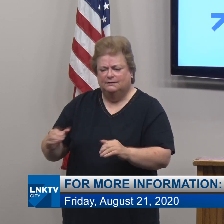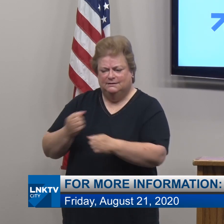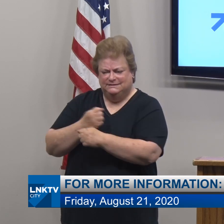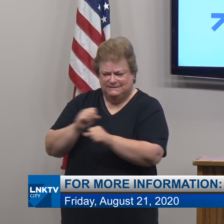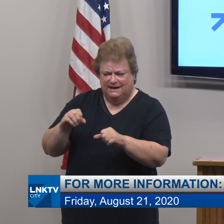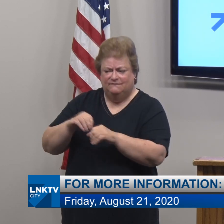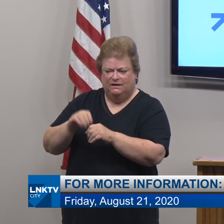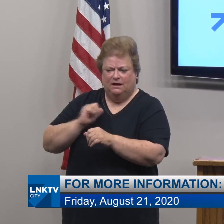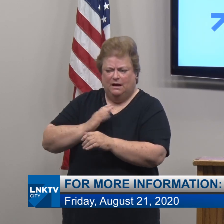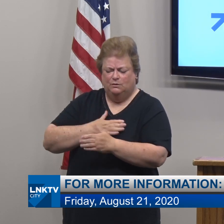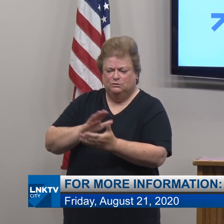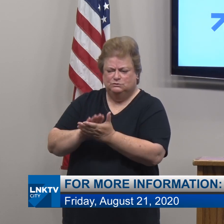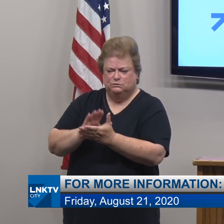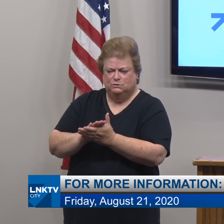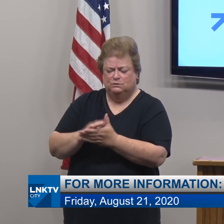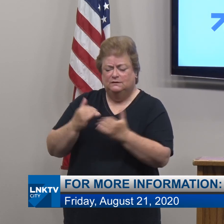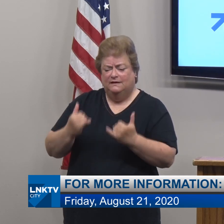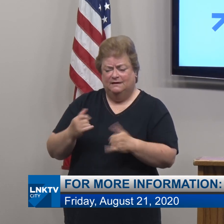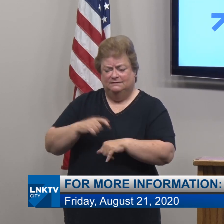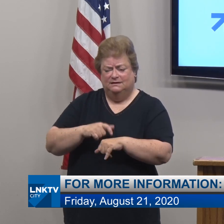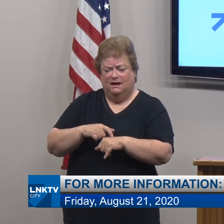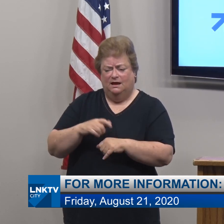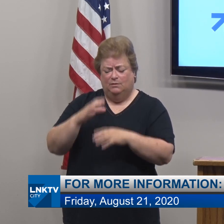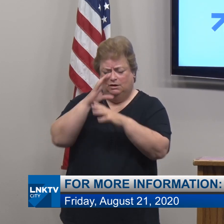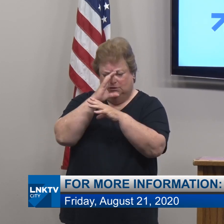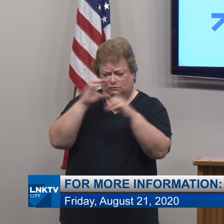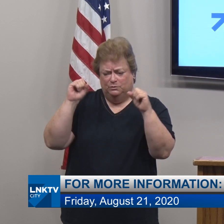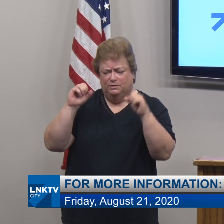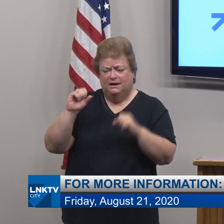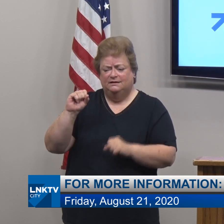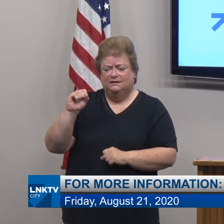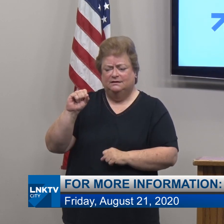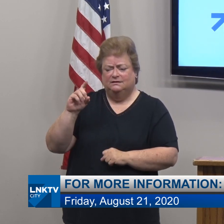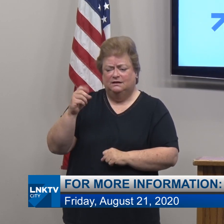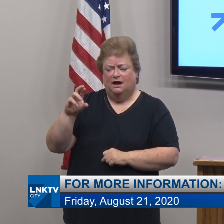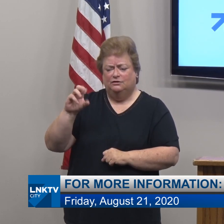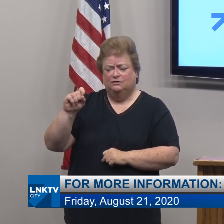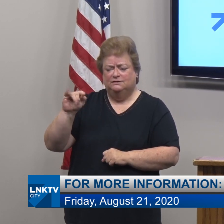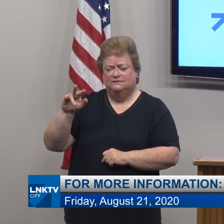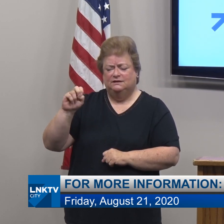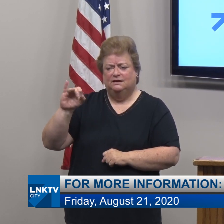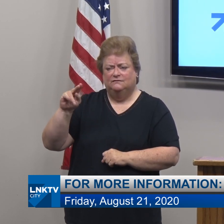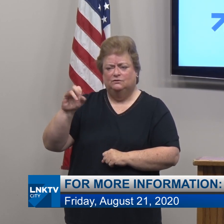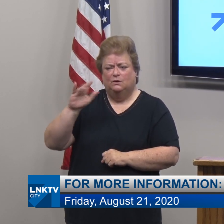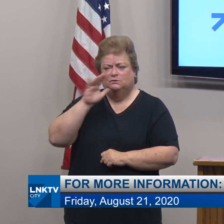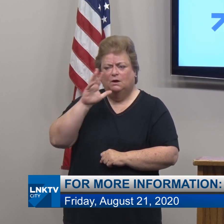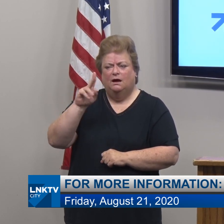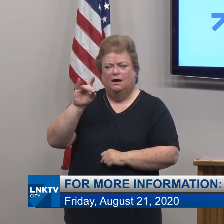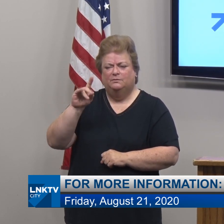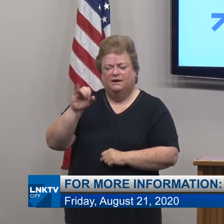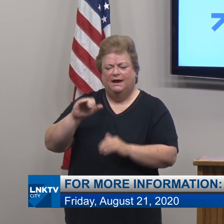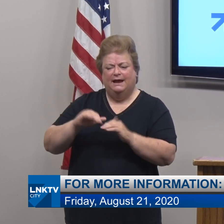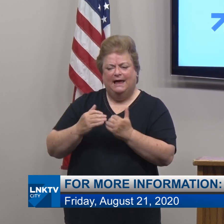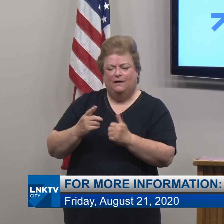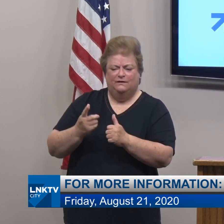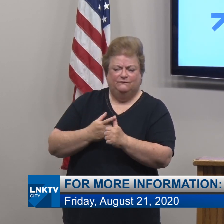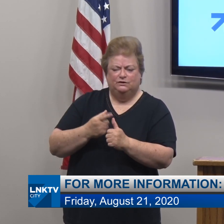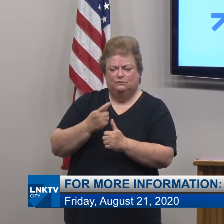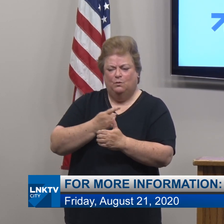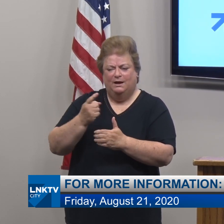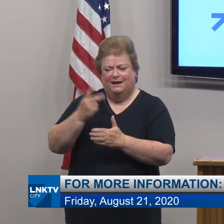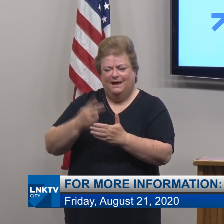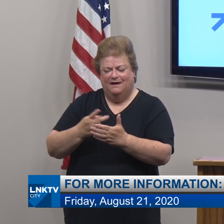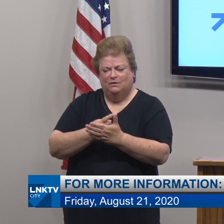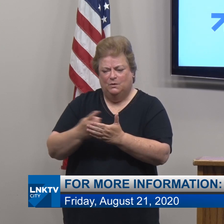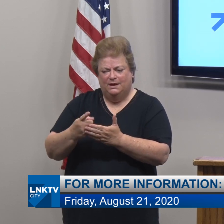schools. At this time, Superintendent Dr. Steve Joel is with us again to update us on how the first week and a half of the school year